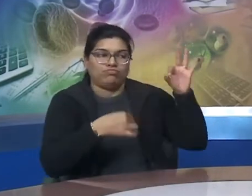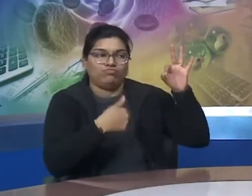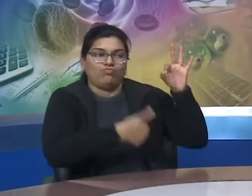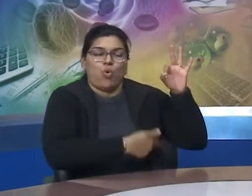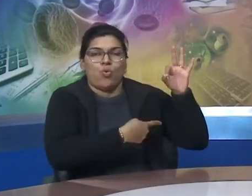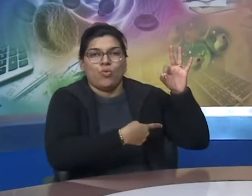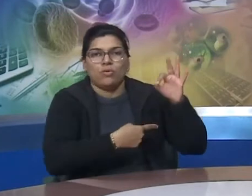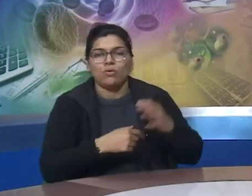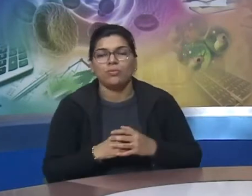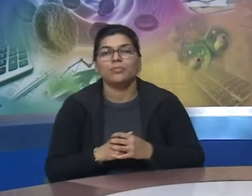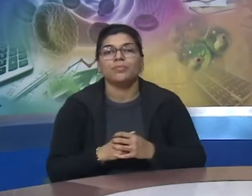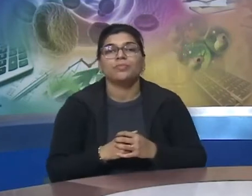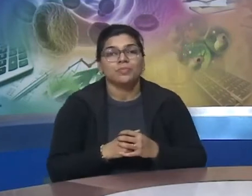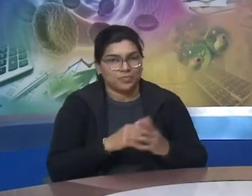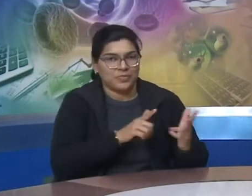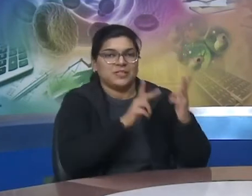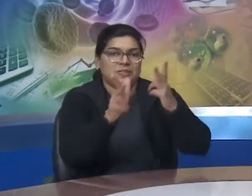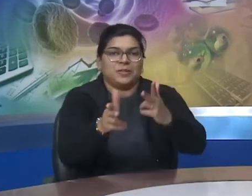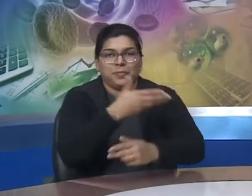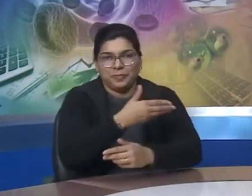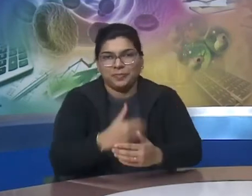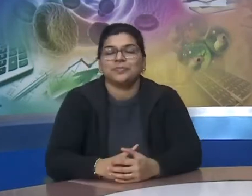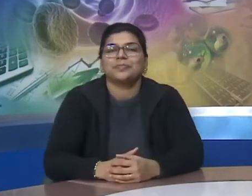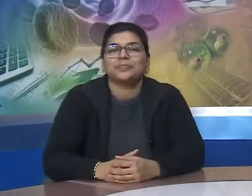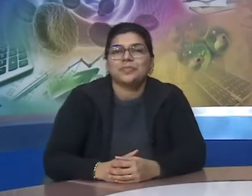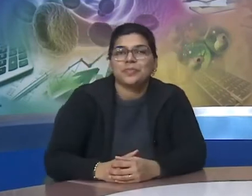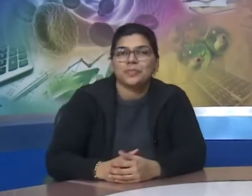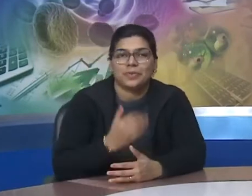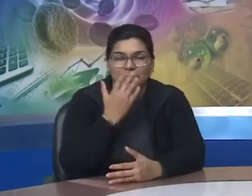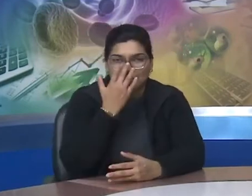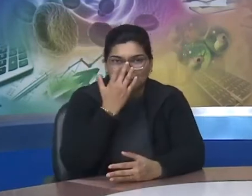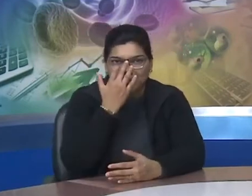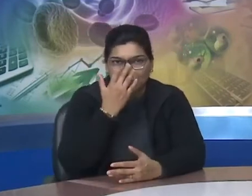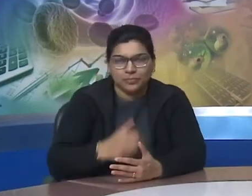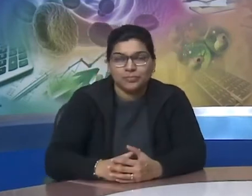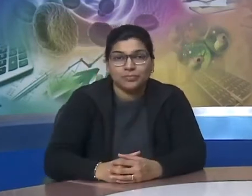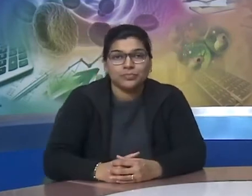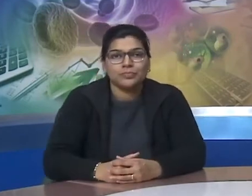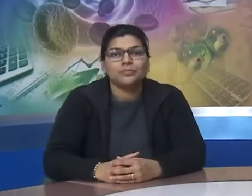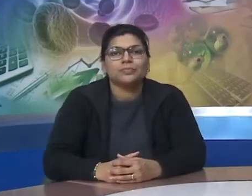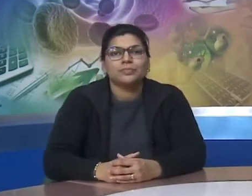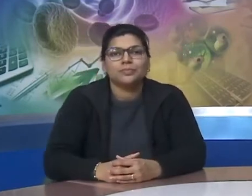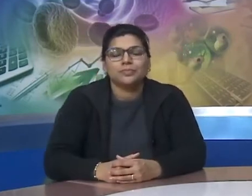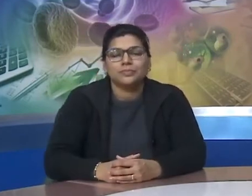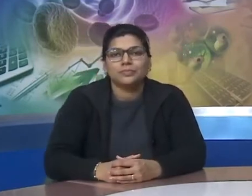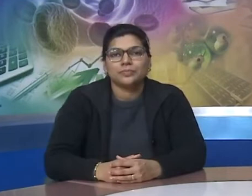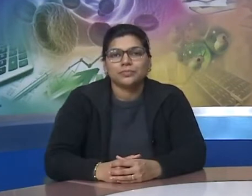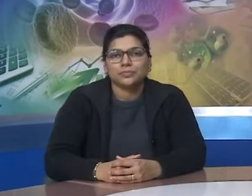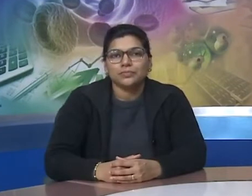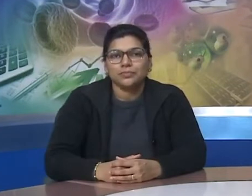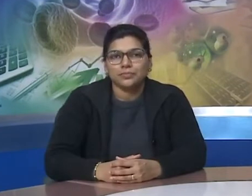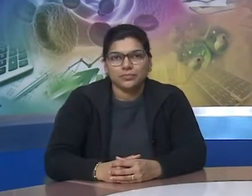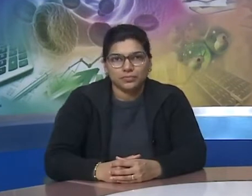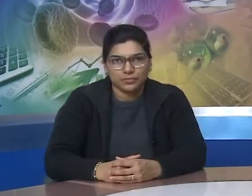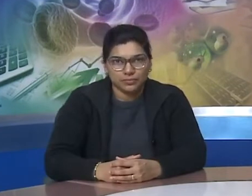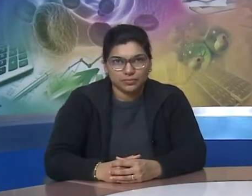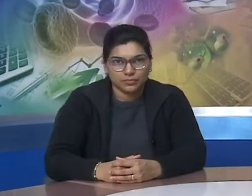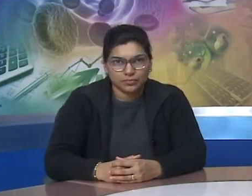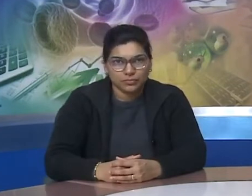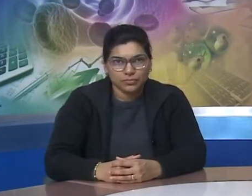notice that you shall not open nor enter the